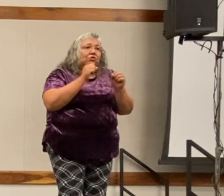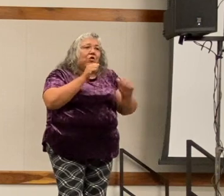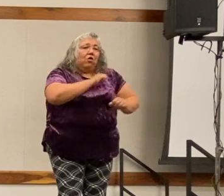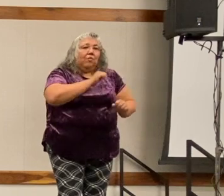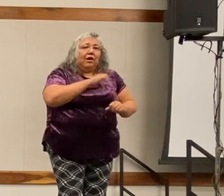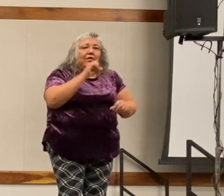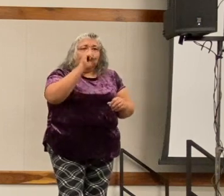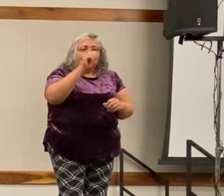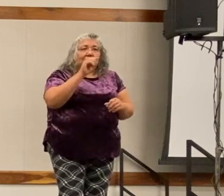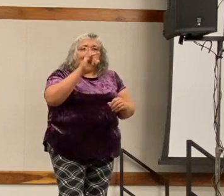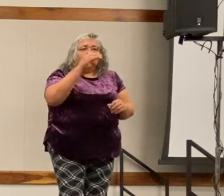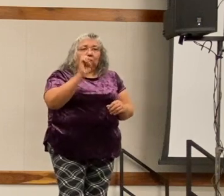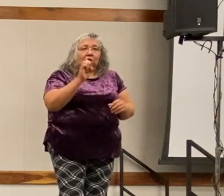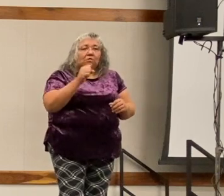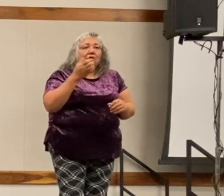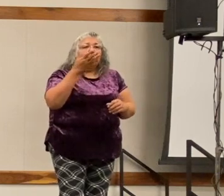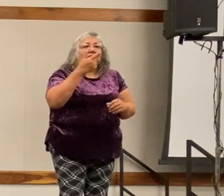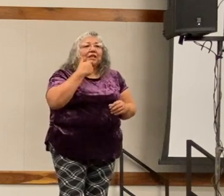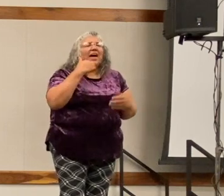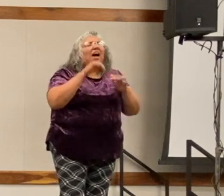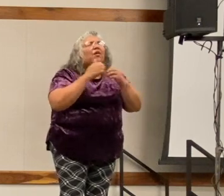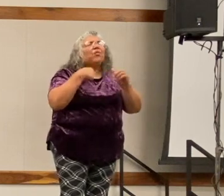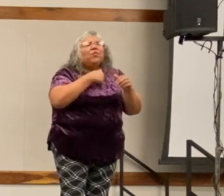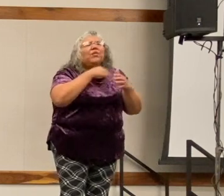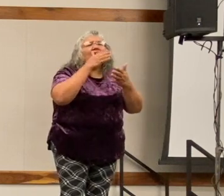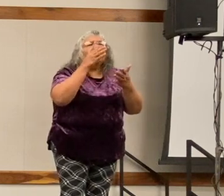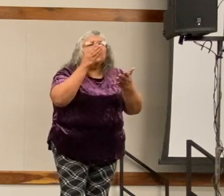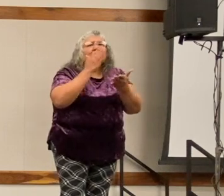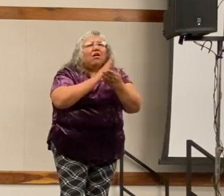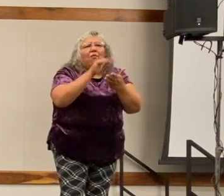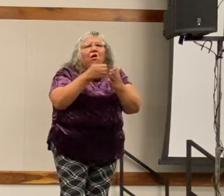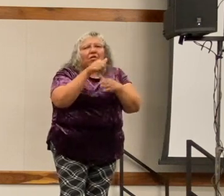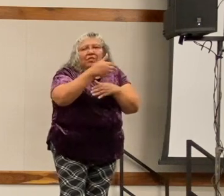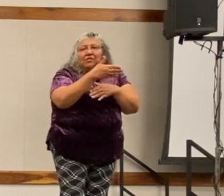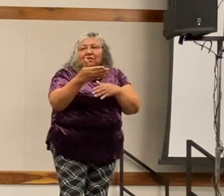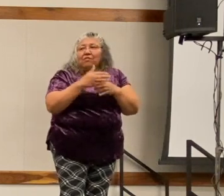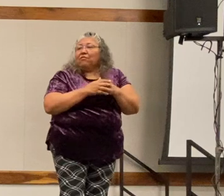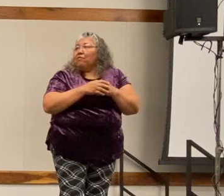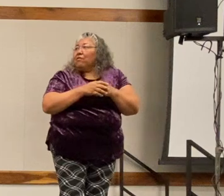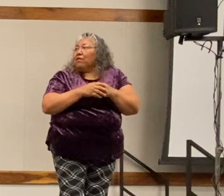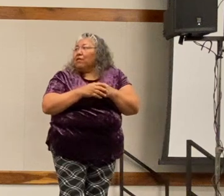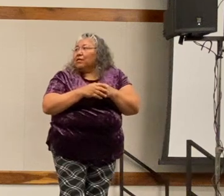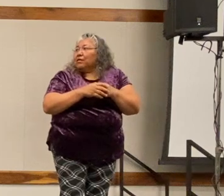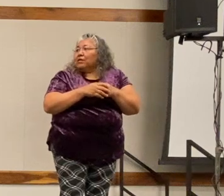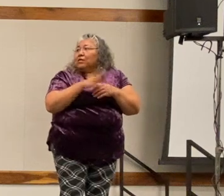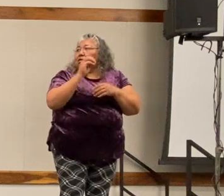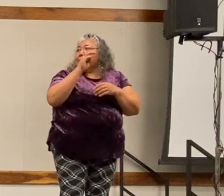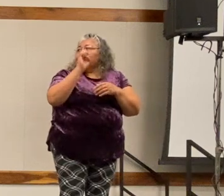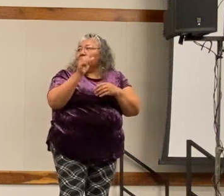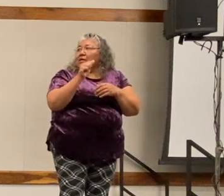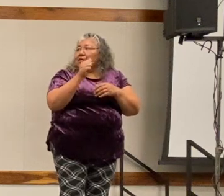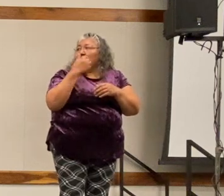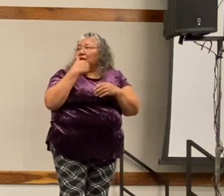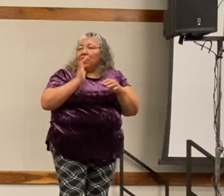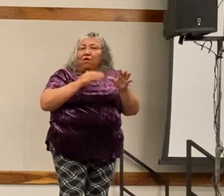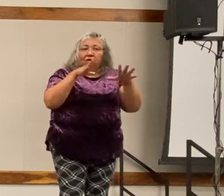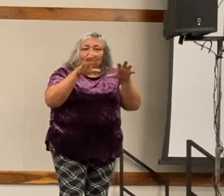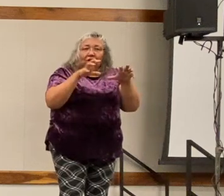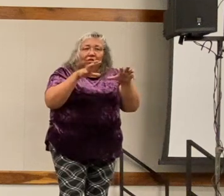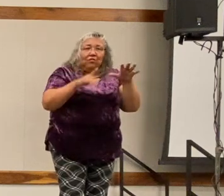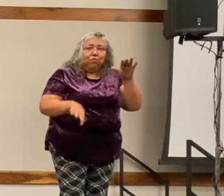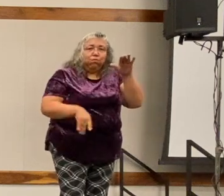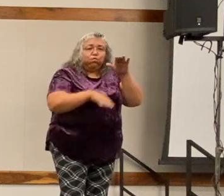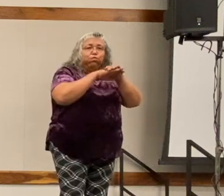there. And I'm having a conversation. I said, hey, how can we stop all this stuff? And he says, because Kamiya was saying, hey, our freezers get so